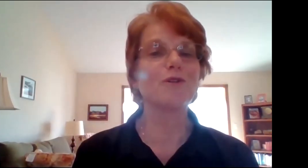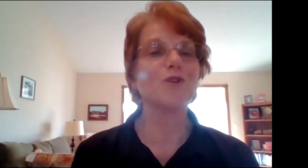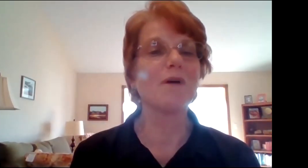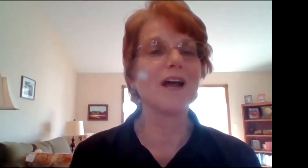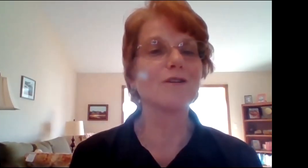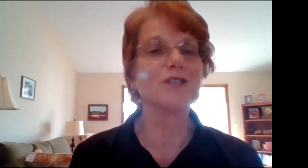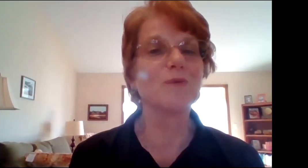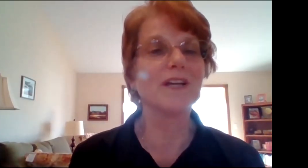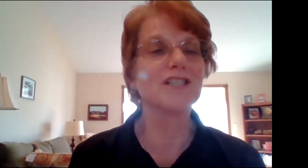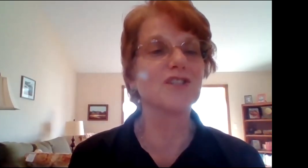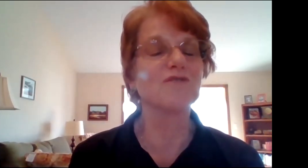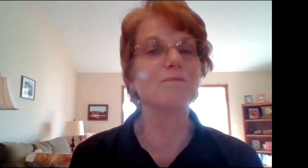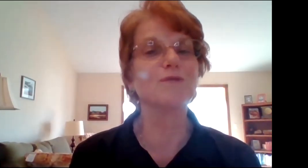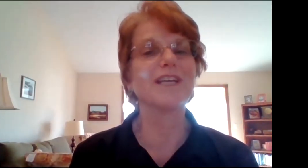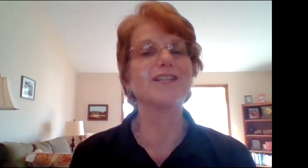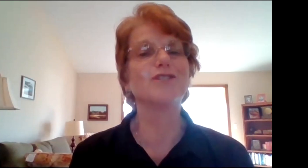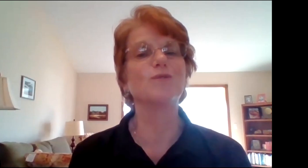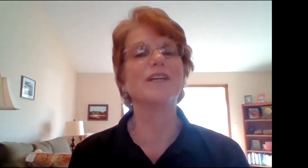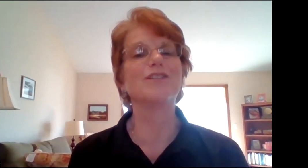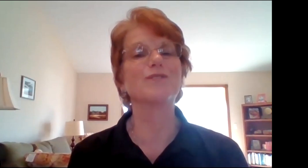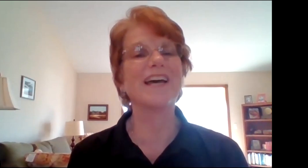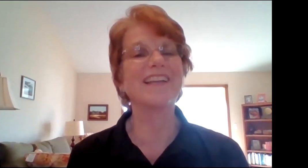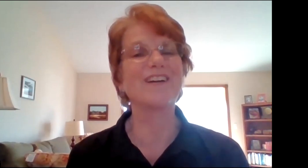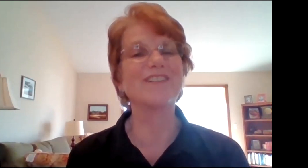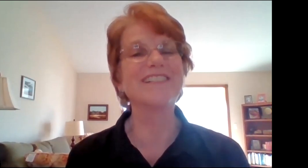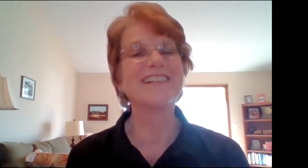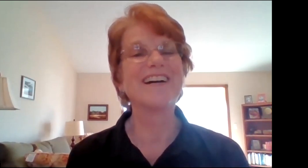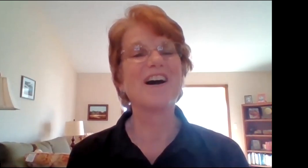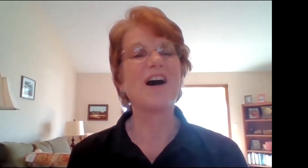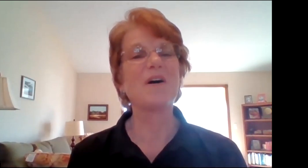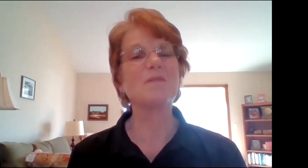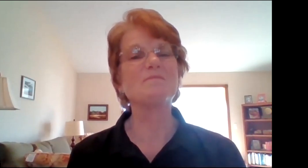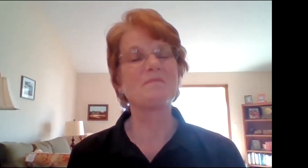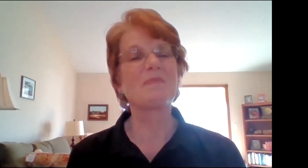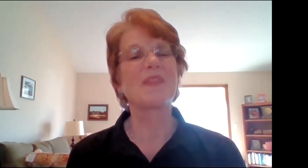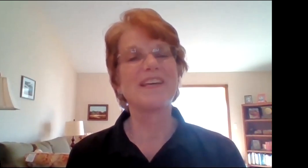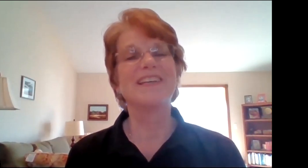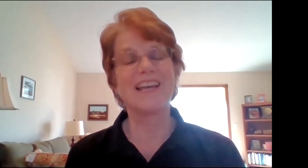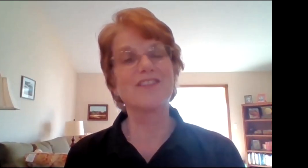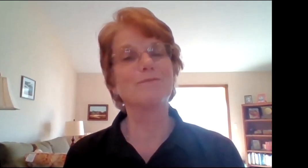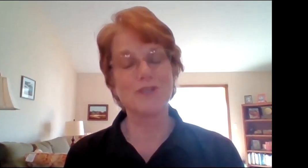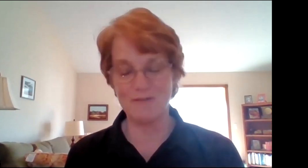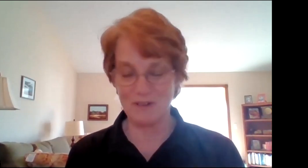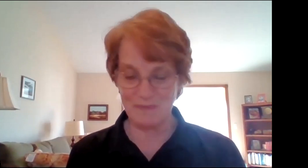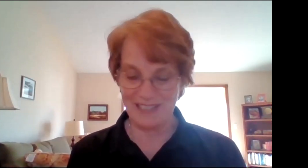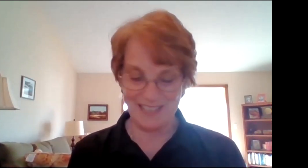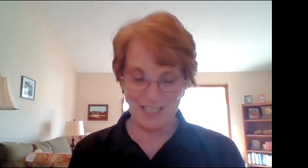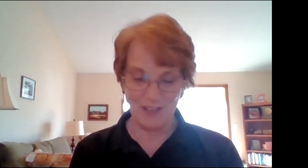with you about how she transitioned from music into sign language. I'm sure everyone will be glad to hear